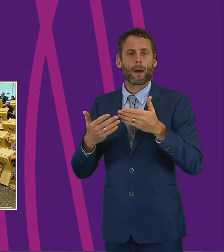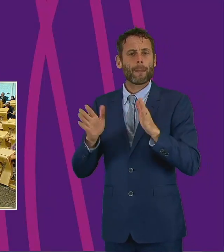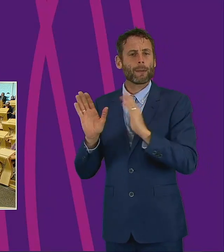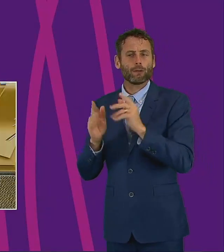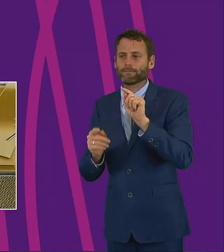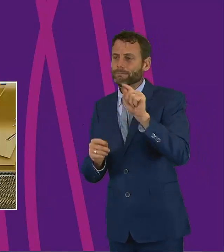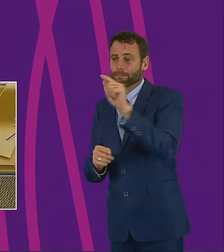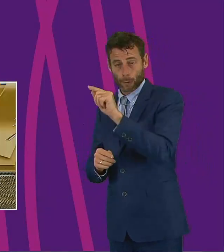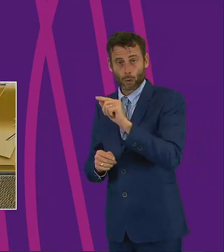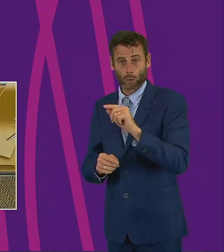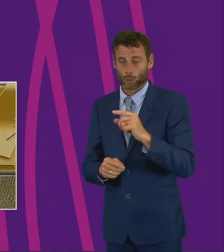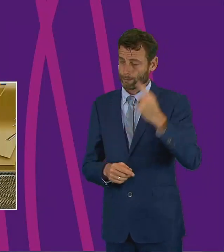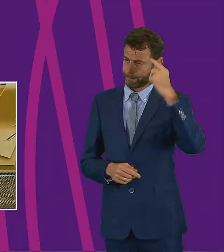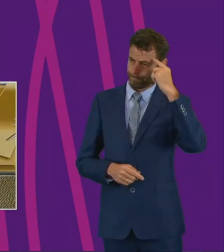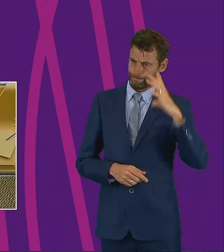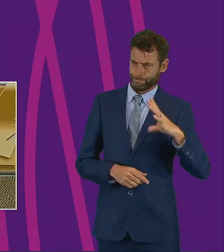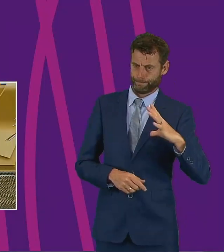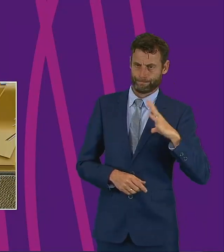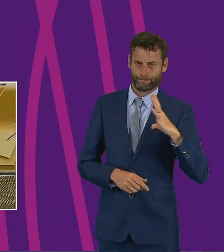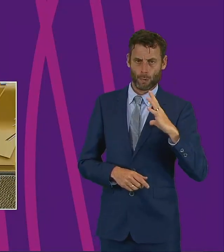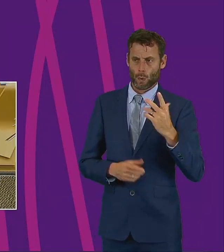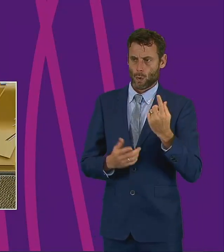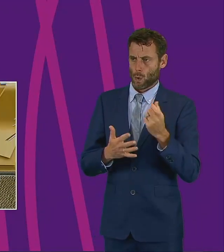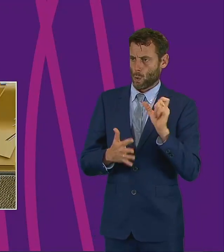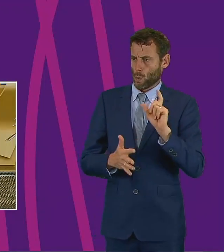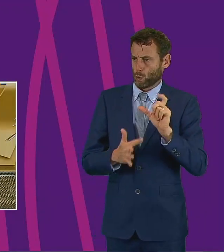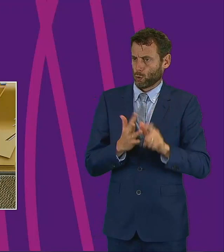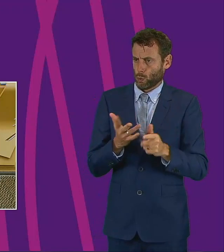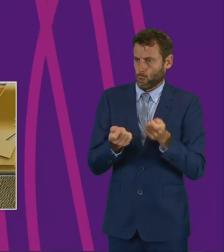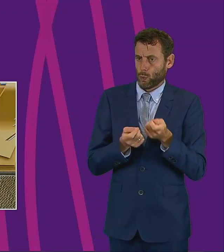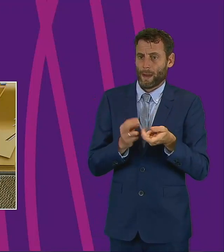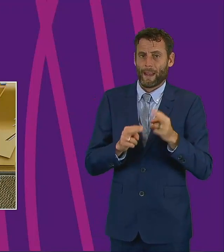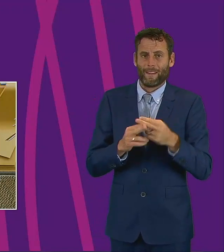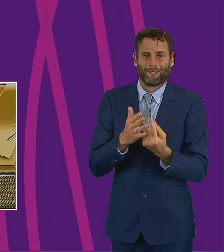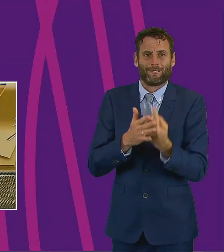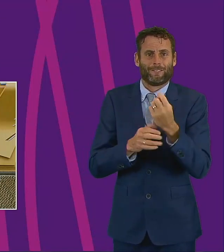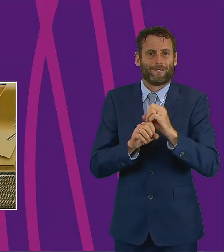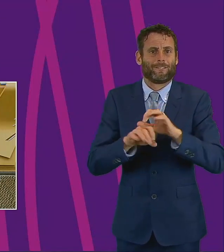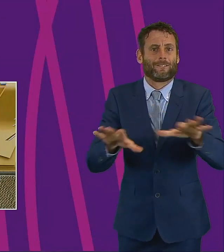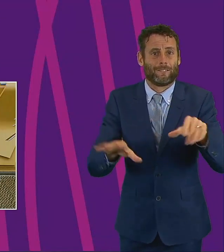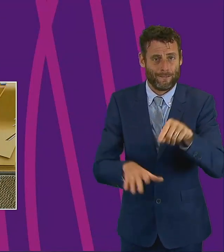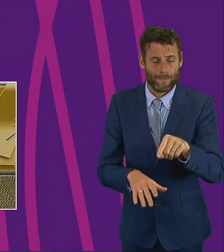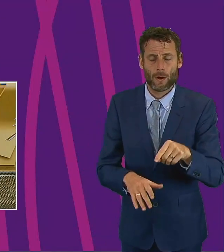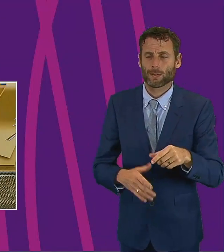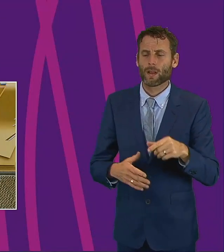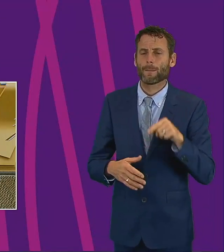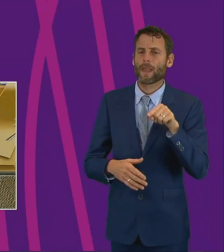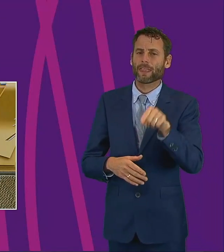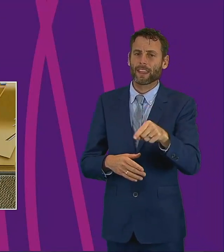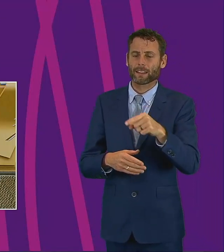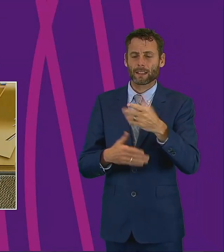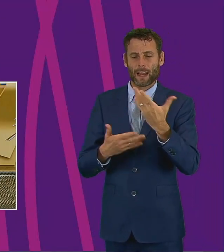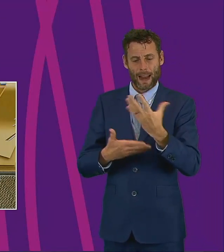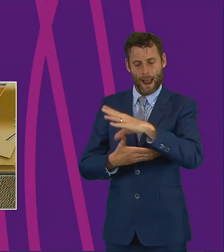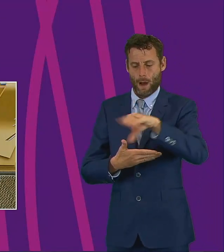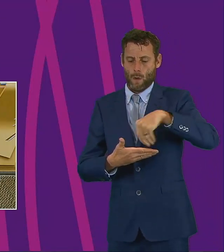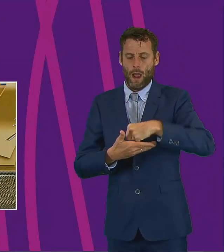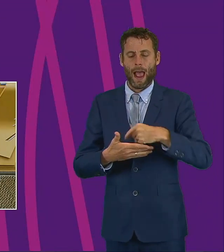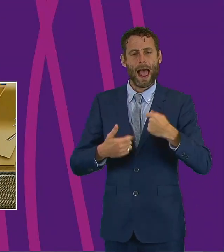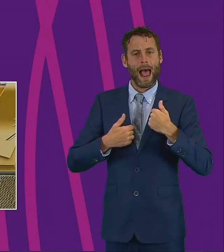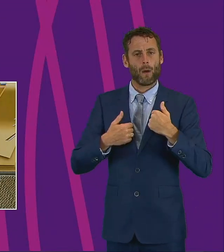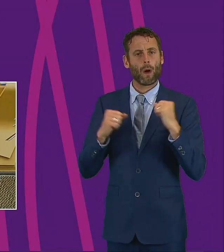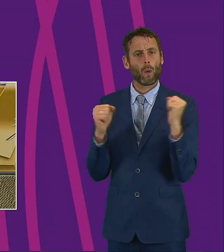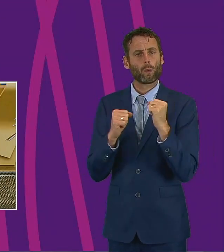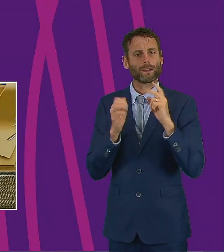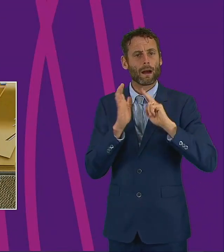potential resurgence of COVID-19, alongside our usual winter planning and, of course, the remobilisation of paused services. As part of this